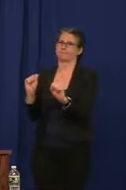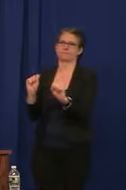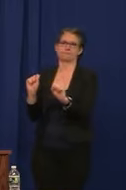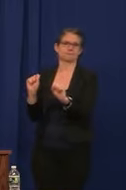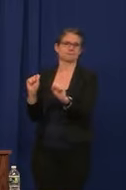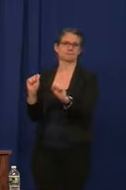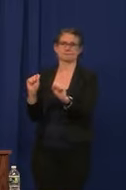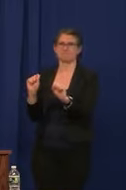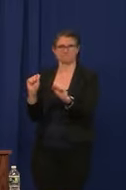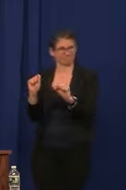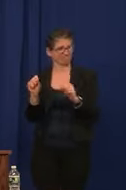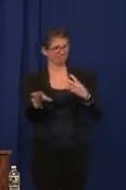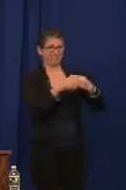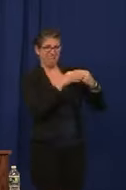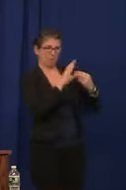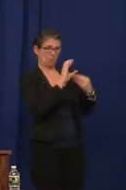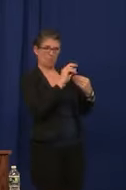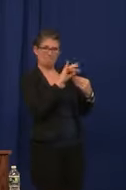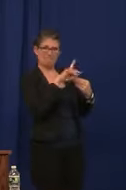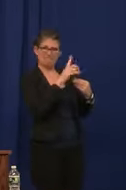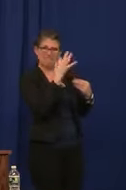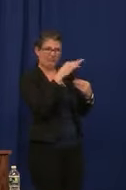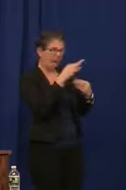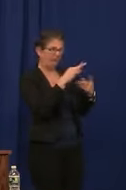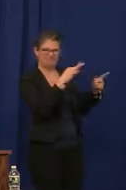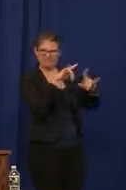may bring for the Androscoggin Mill.